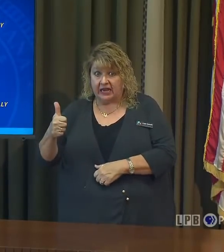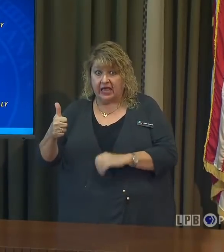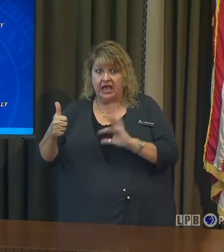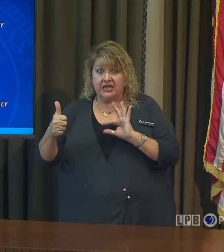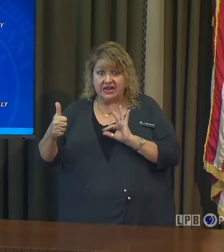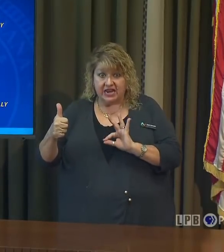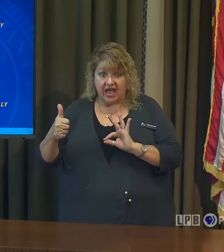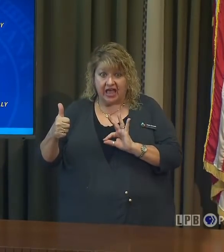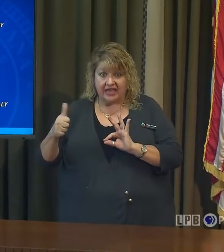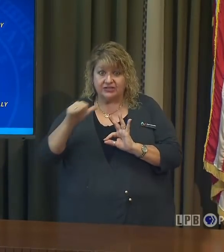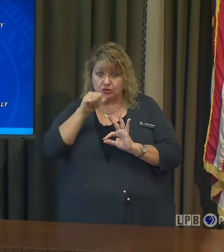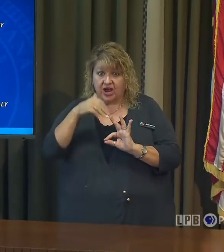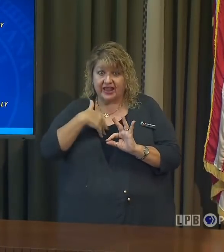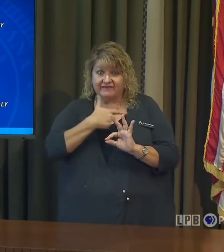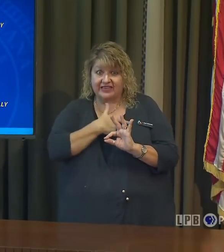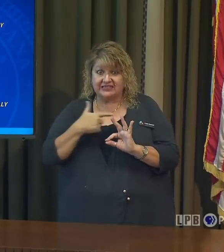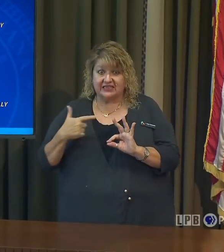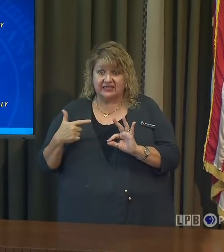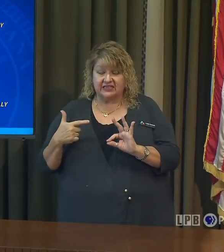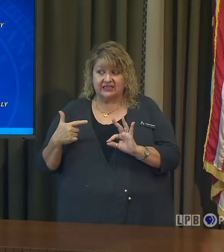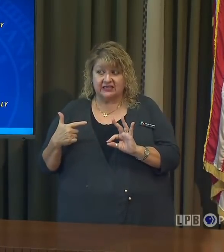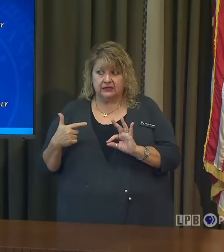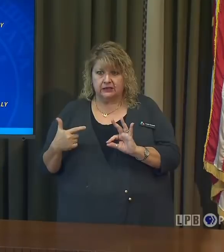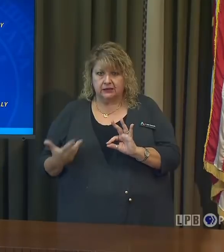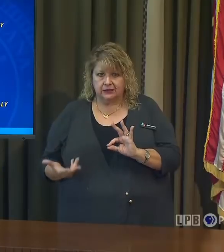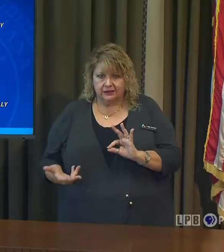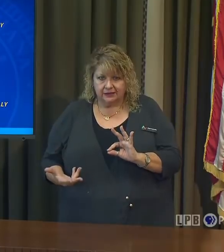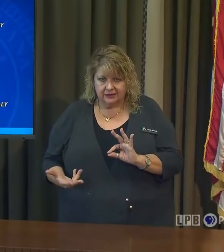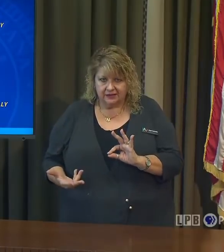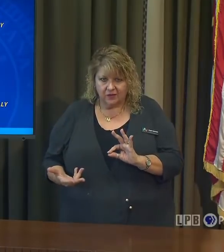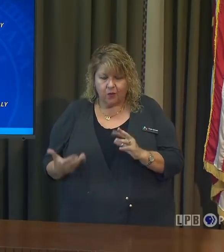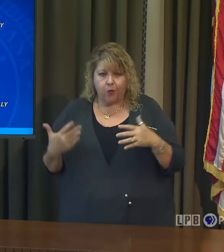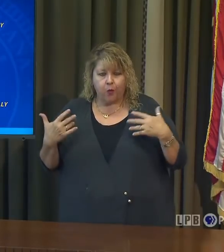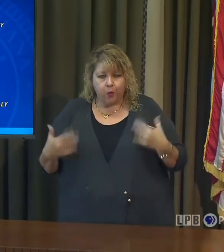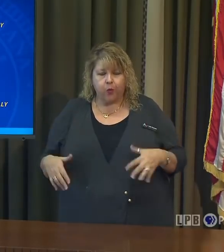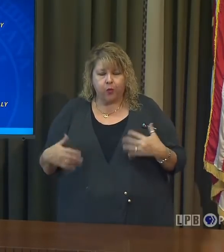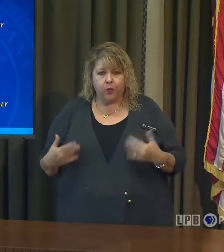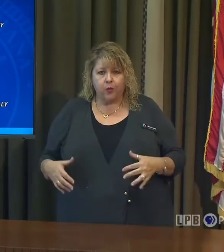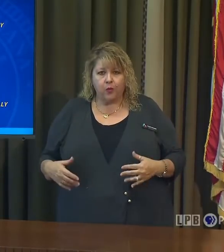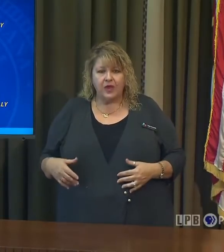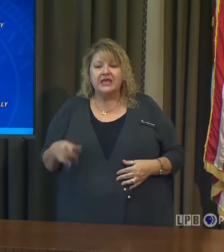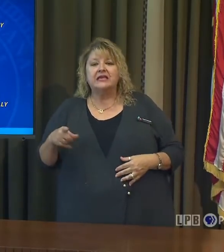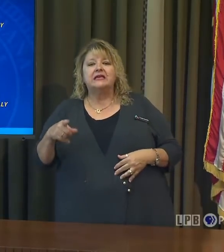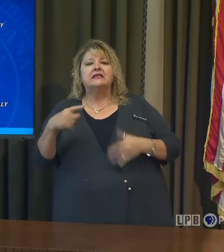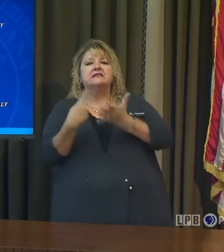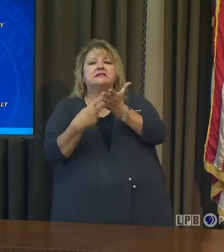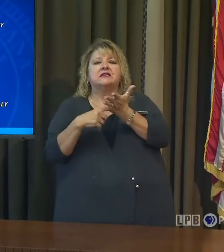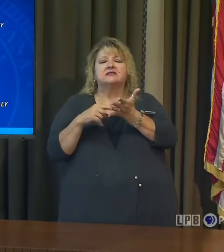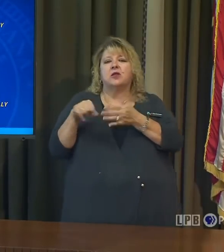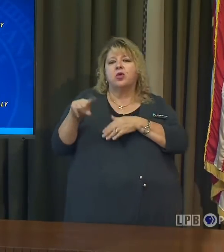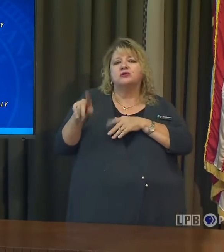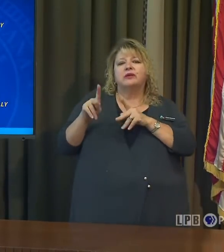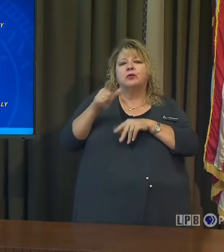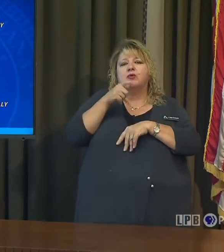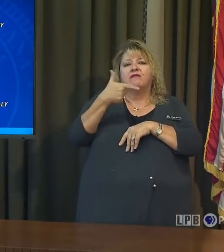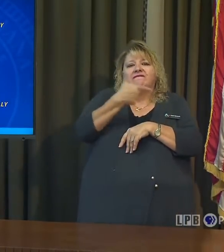That's pretty powerful when you think about it. Let's talk about that 1 in 10 who